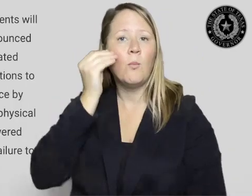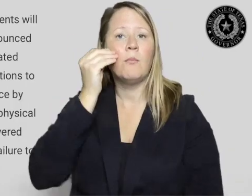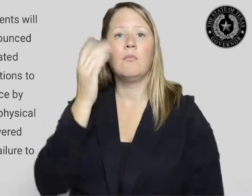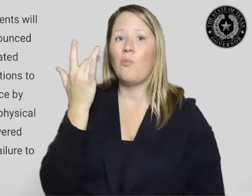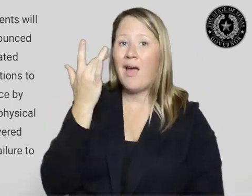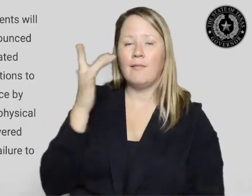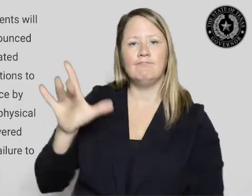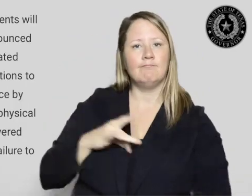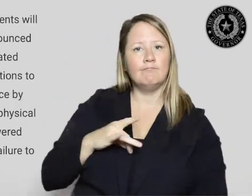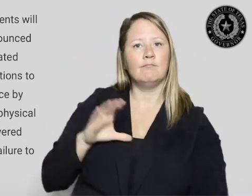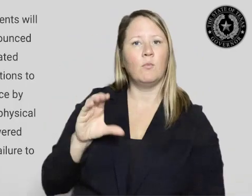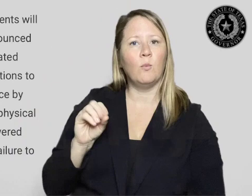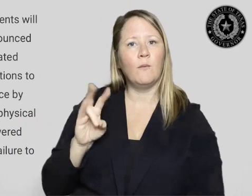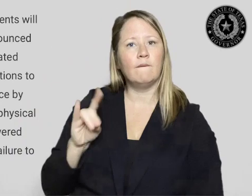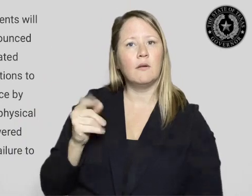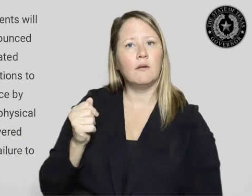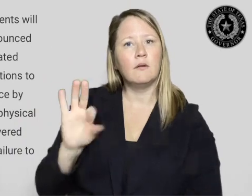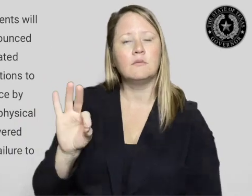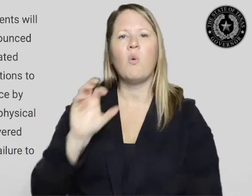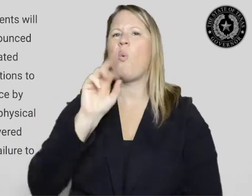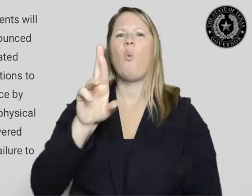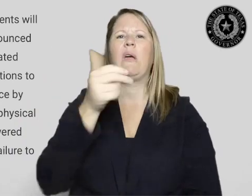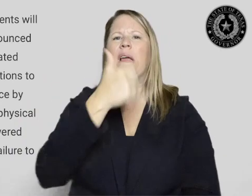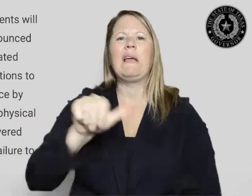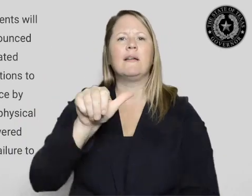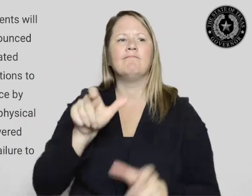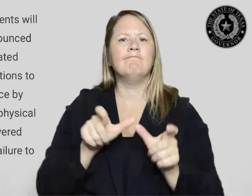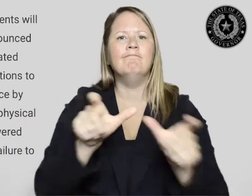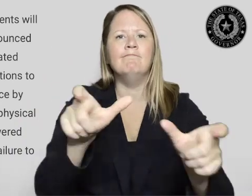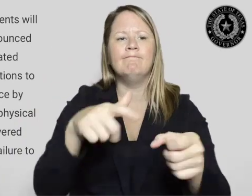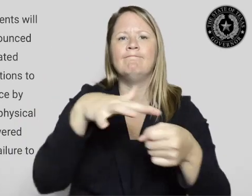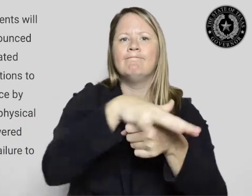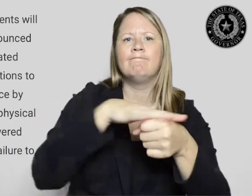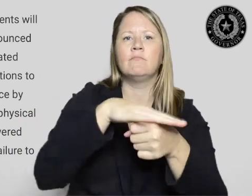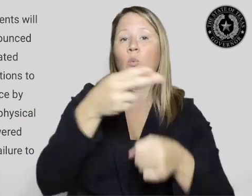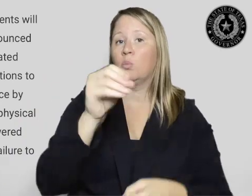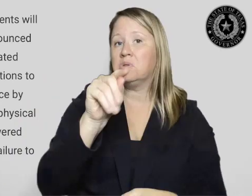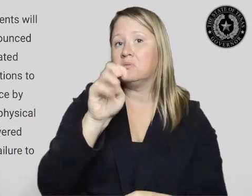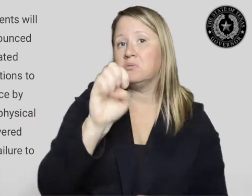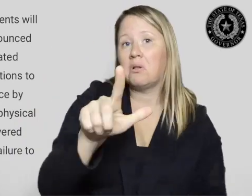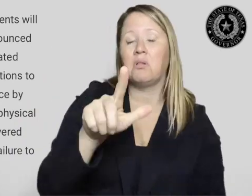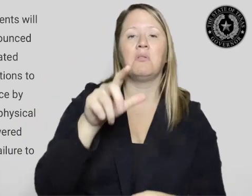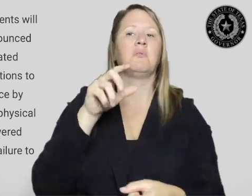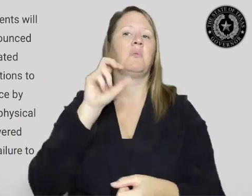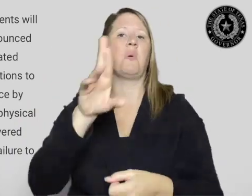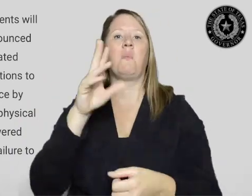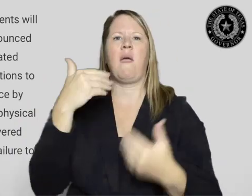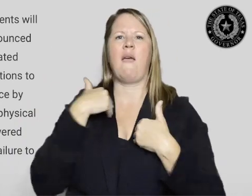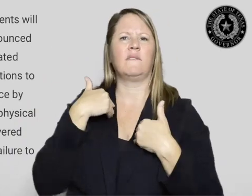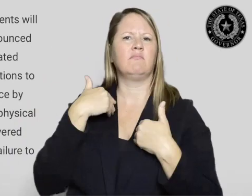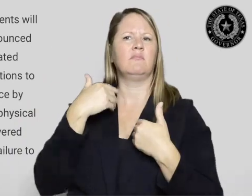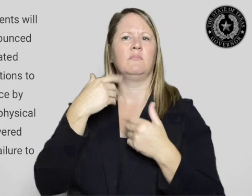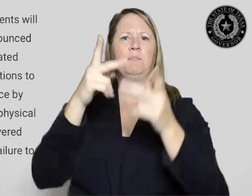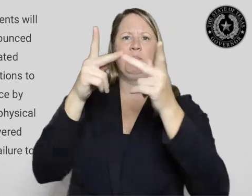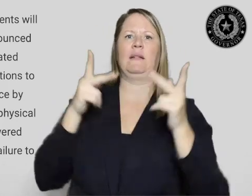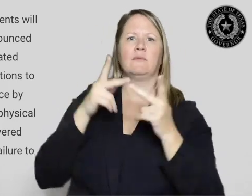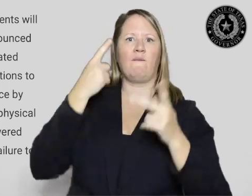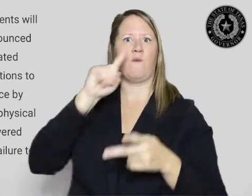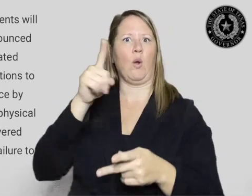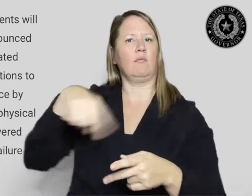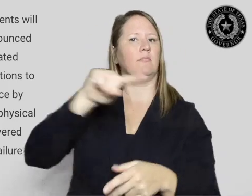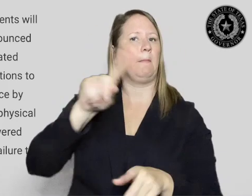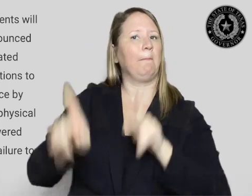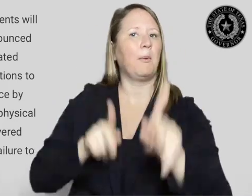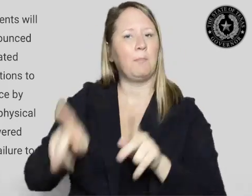DPS special agents will conduct unannounced visits to designated quarantine locations to verify compliance